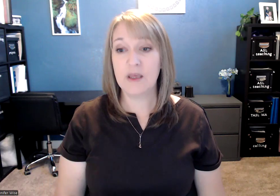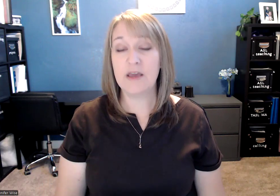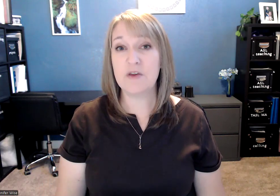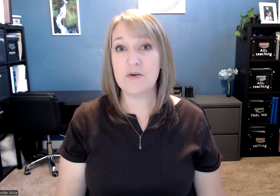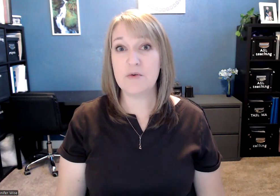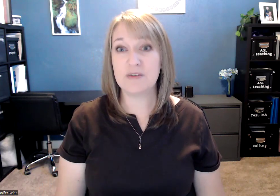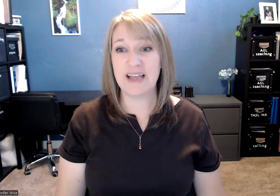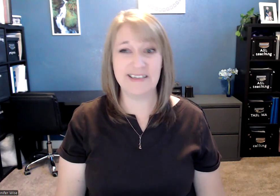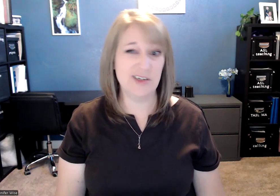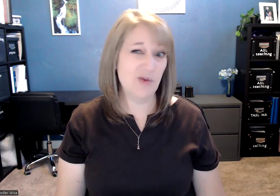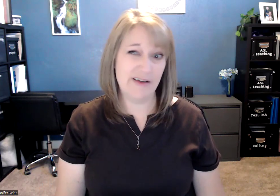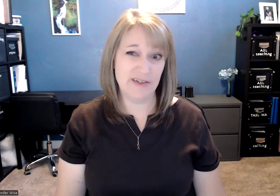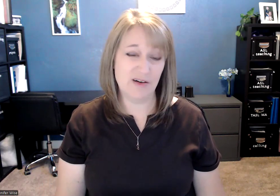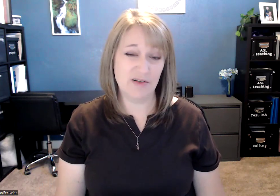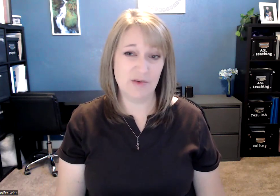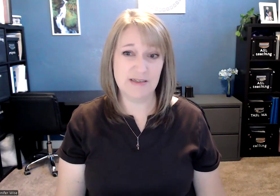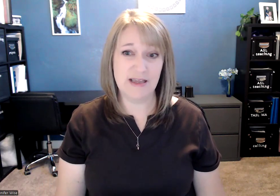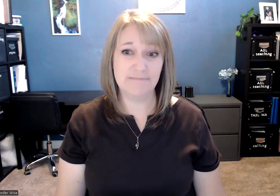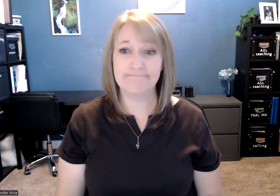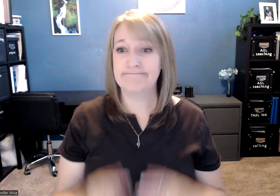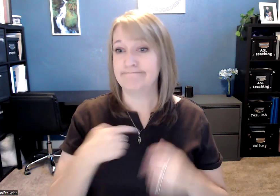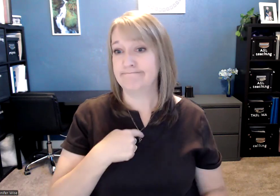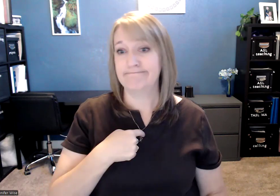If you say, I don't have a dog, you would say,